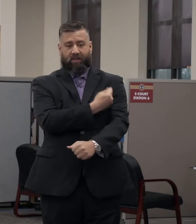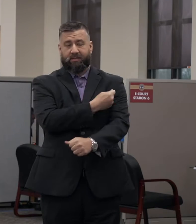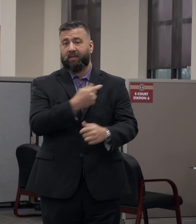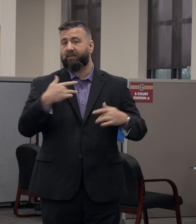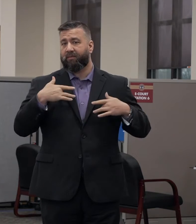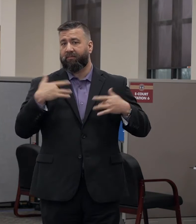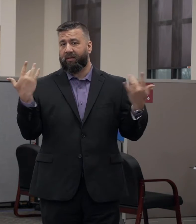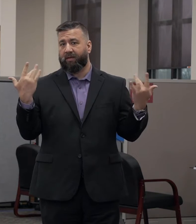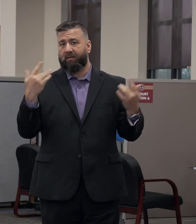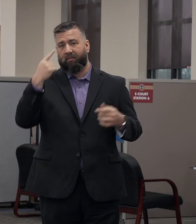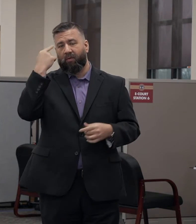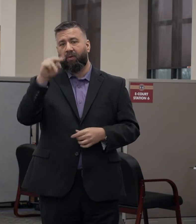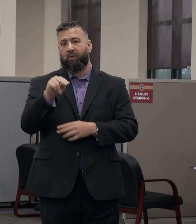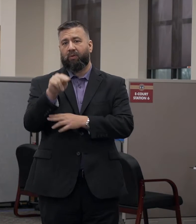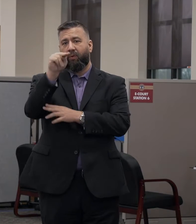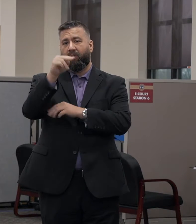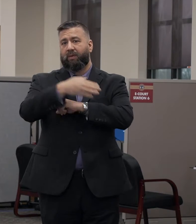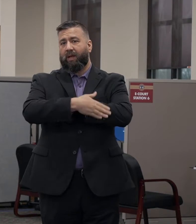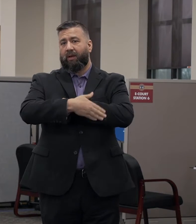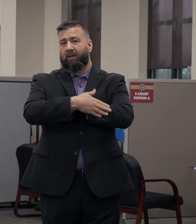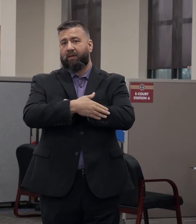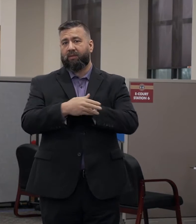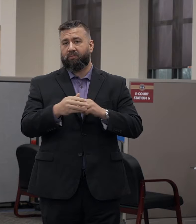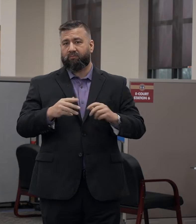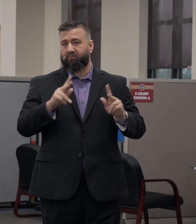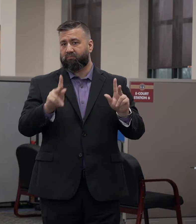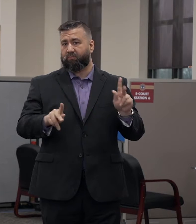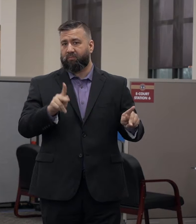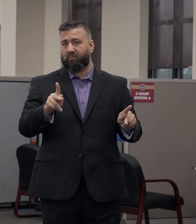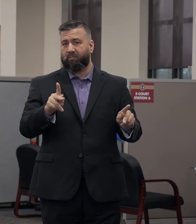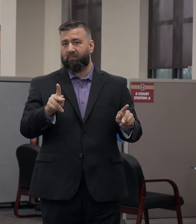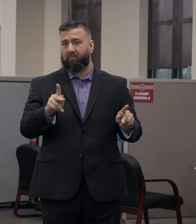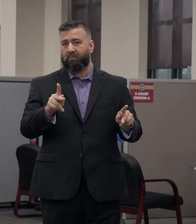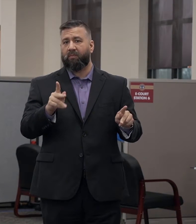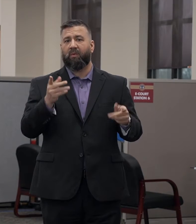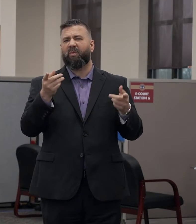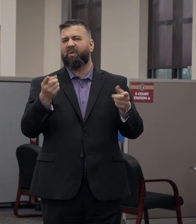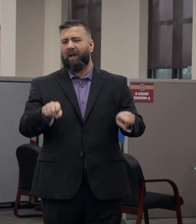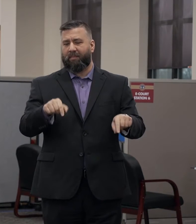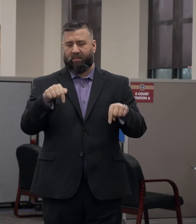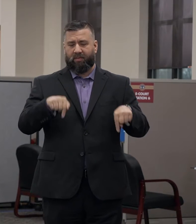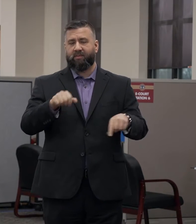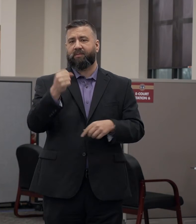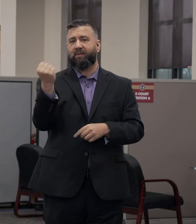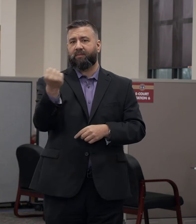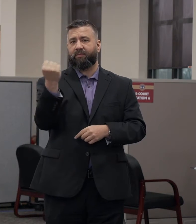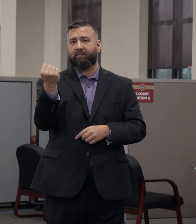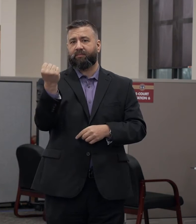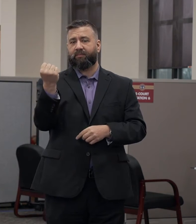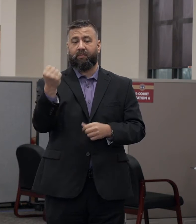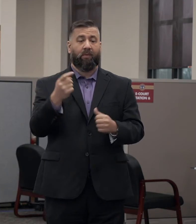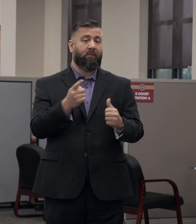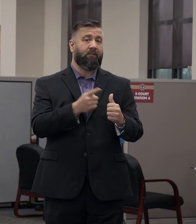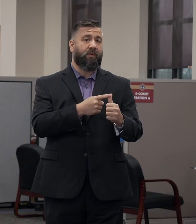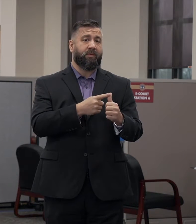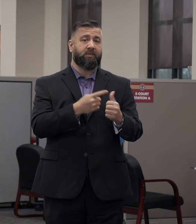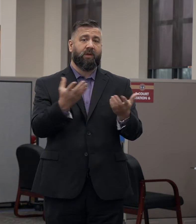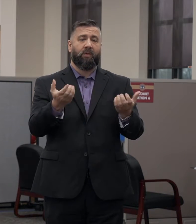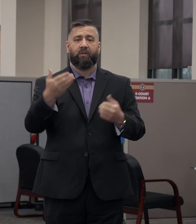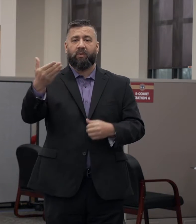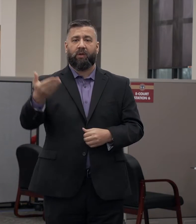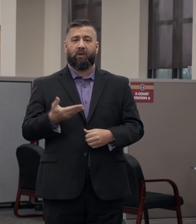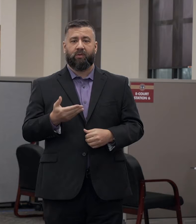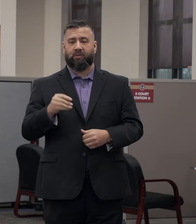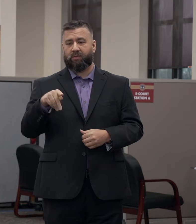event for North County residents that will be held this Saturday. But first, I'd like to introduce our